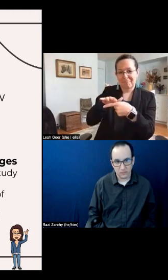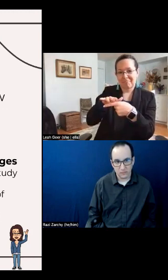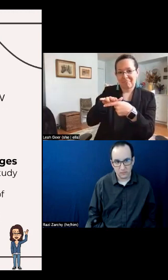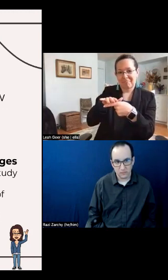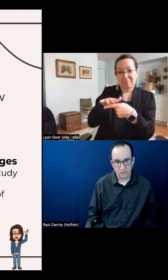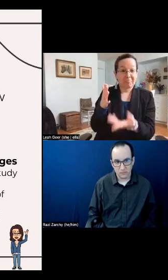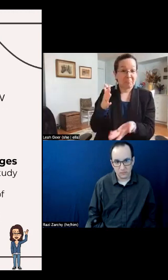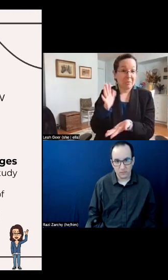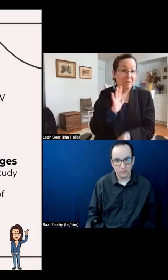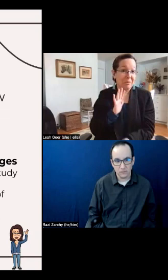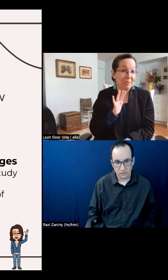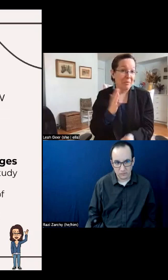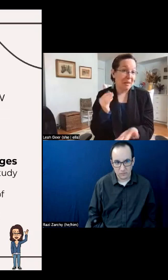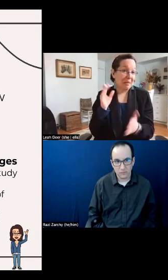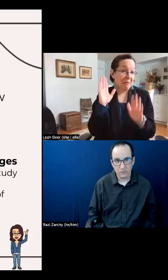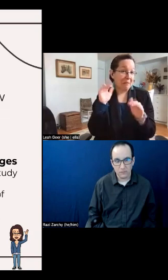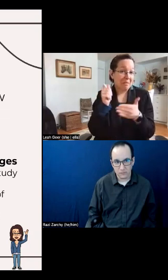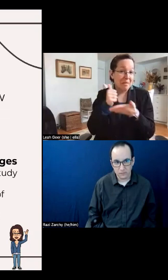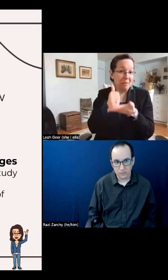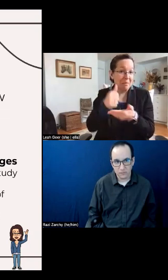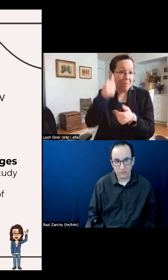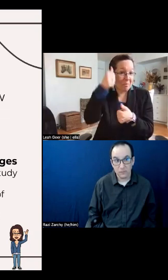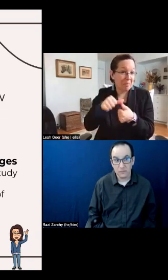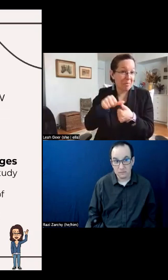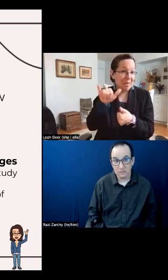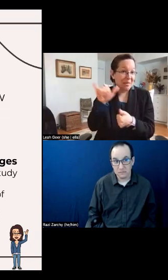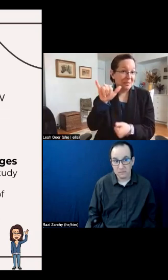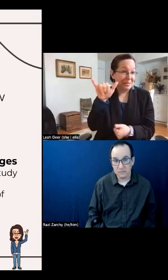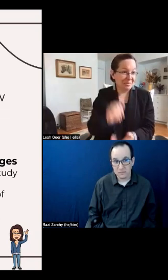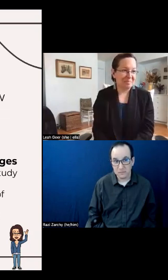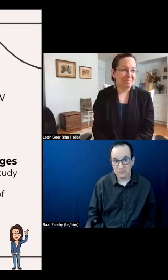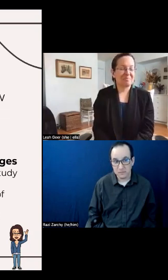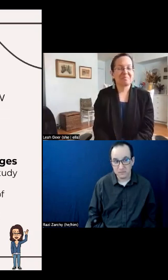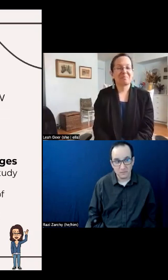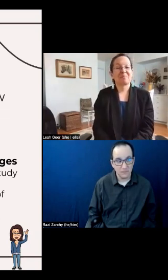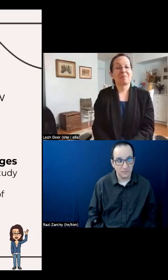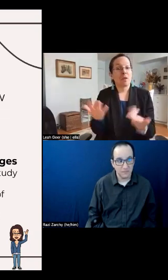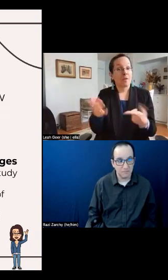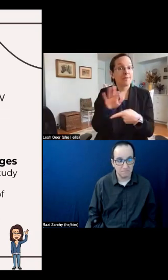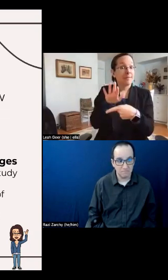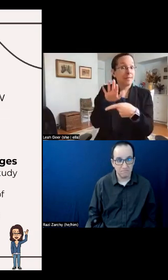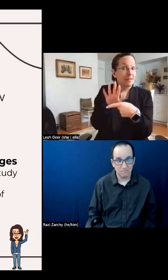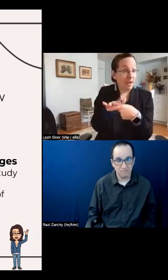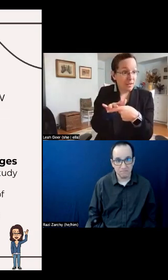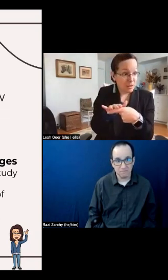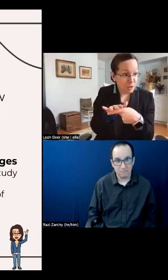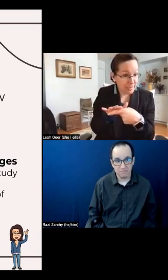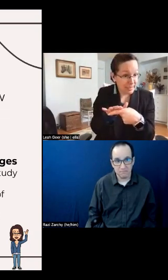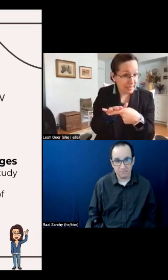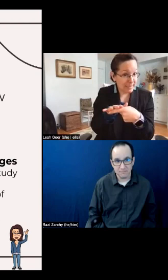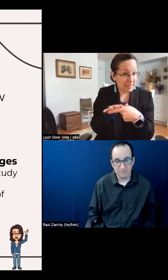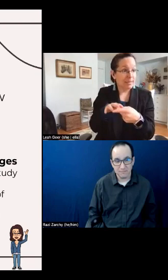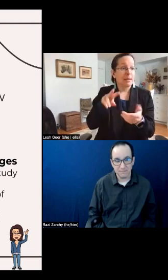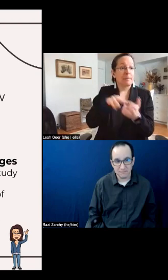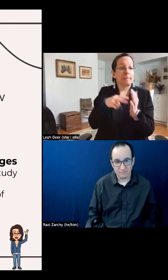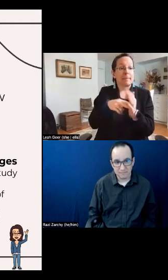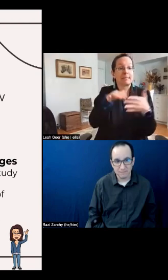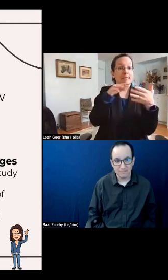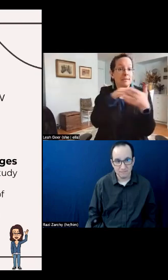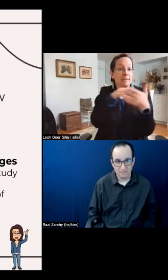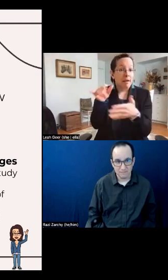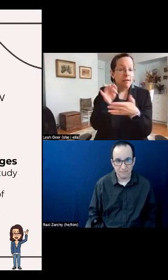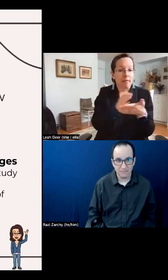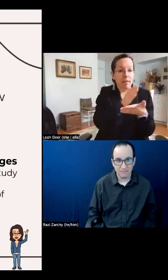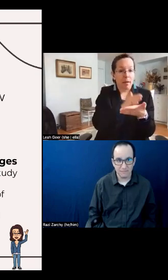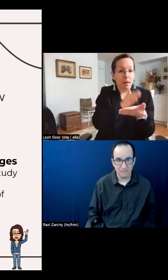formational parameters that we use for referring to these component pieces of language. And so that's one helpful way to break down the sign